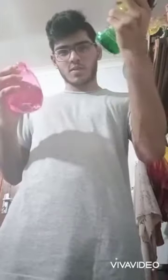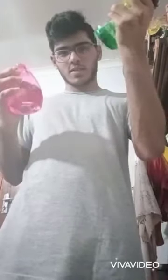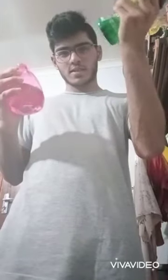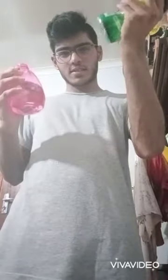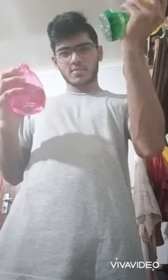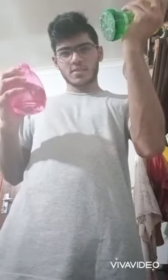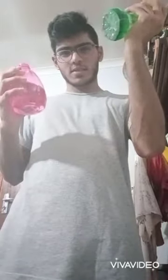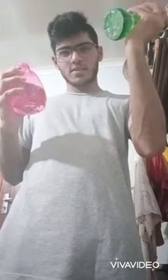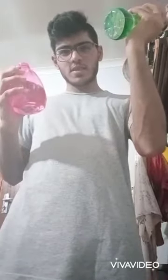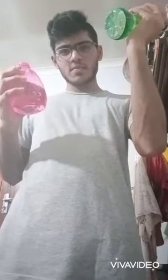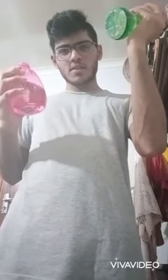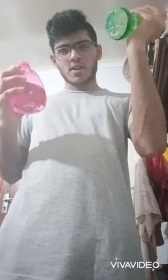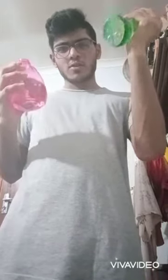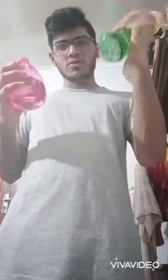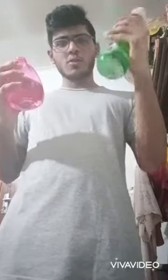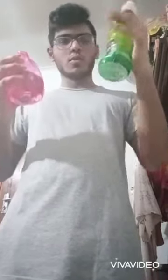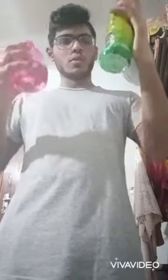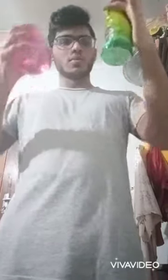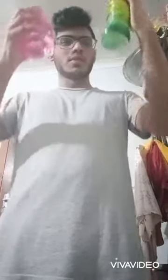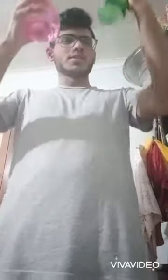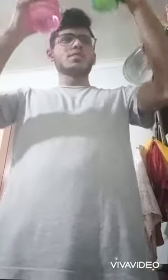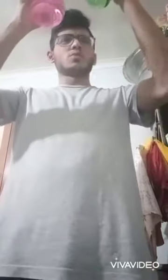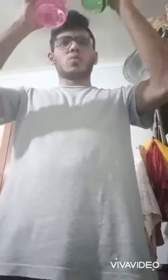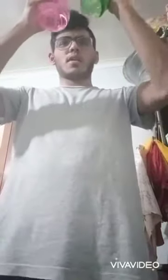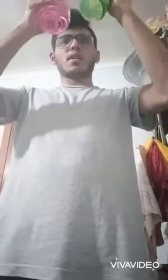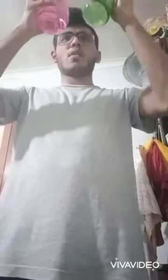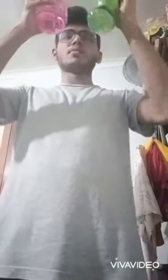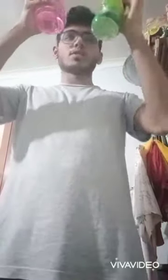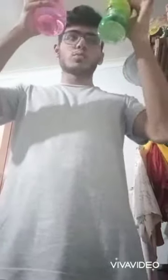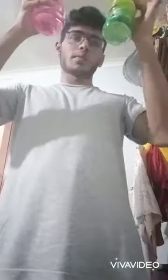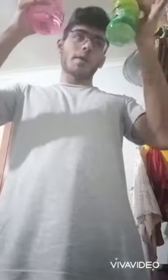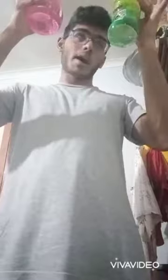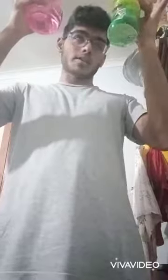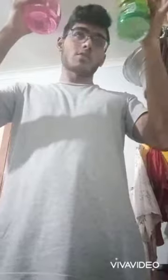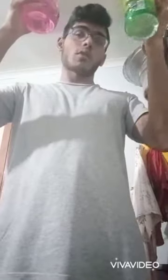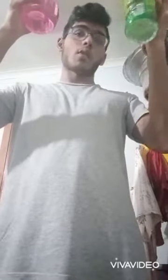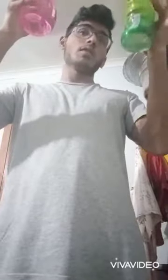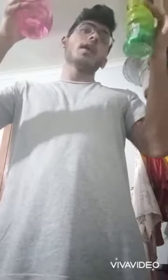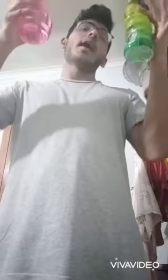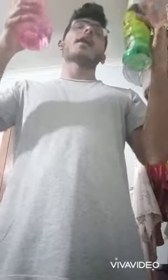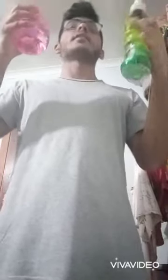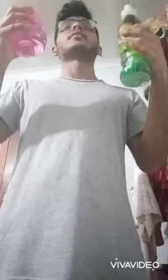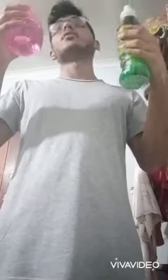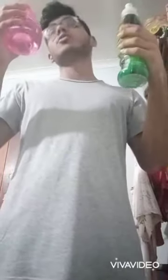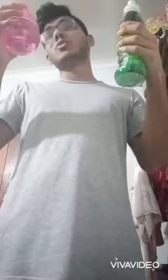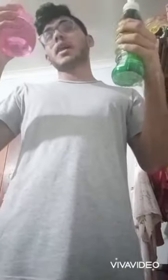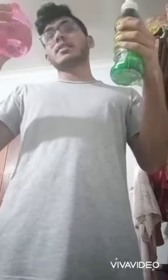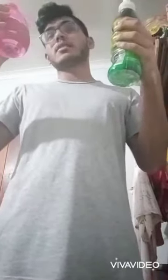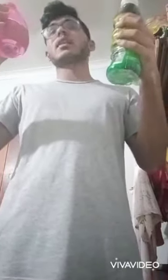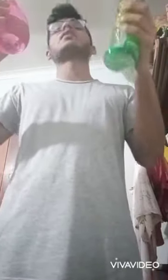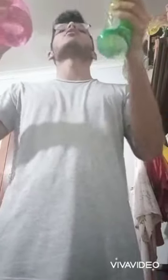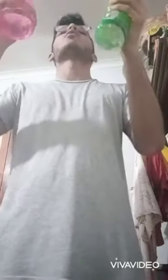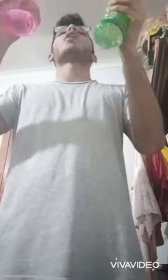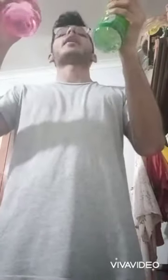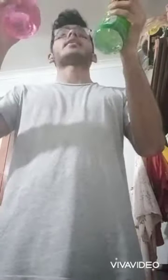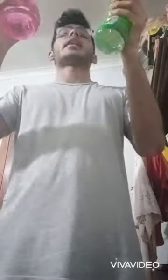the sea. So this is where this will be passed around and you guys can analyze the